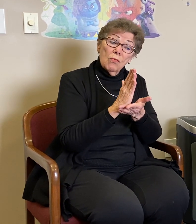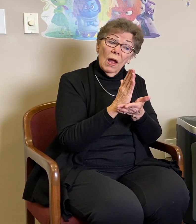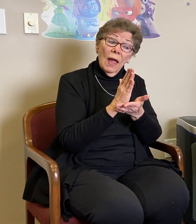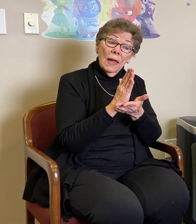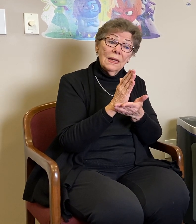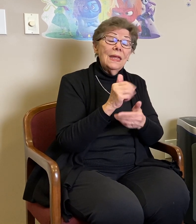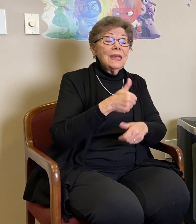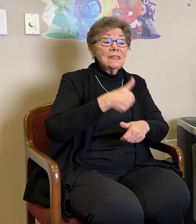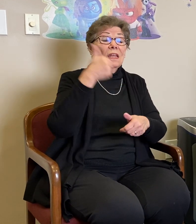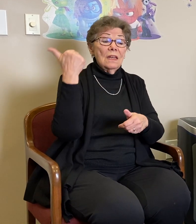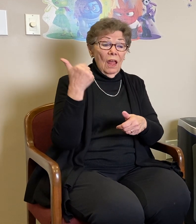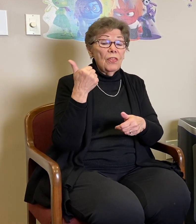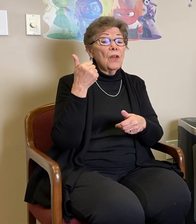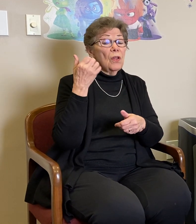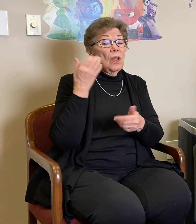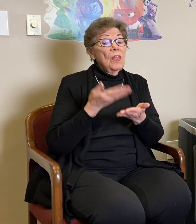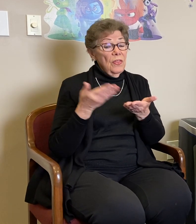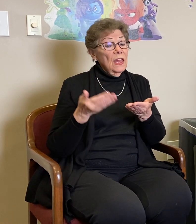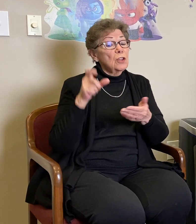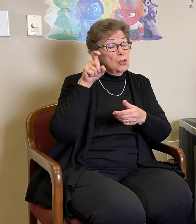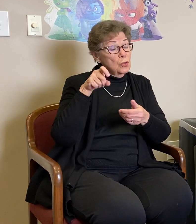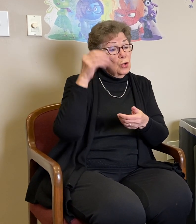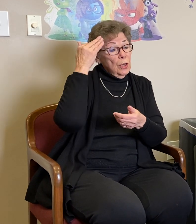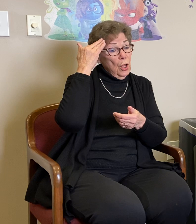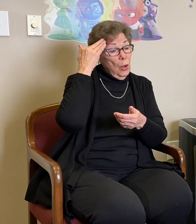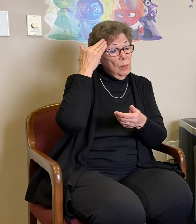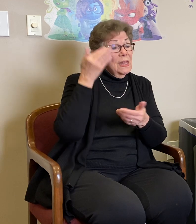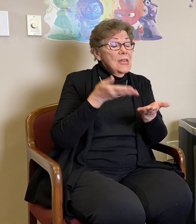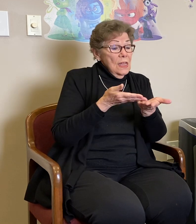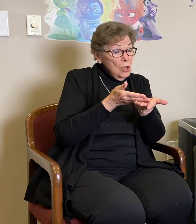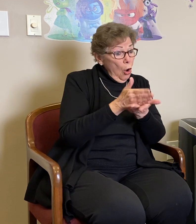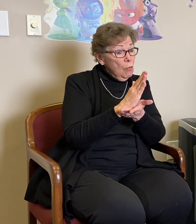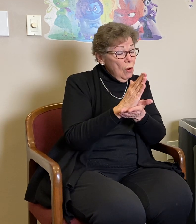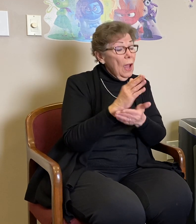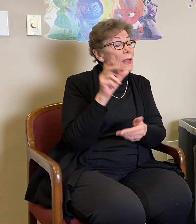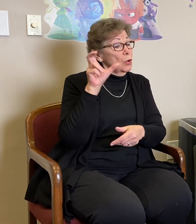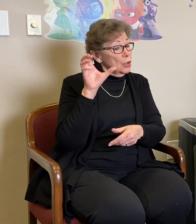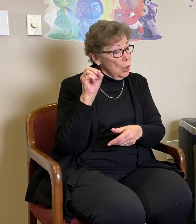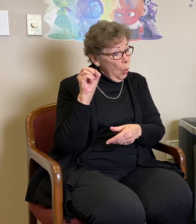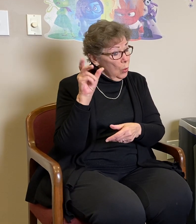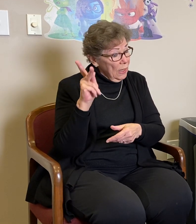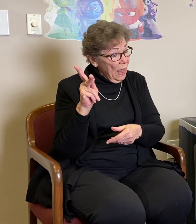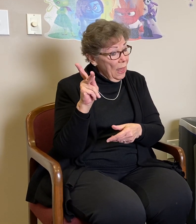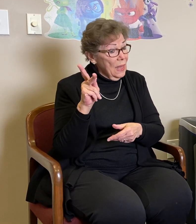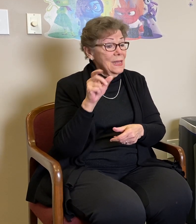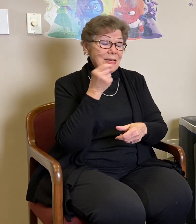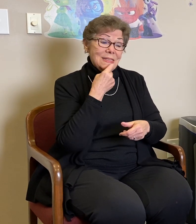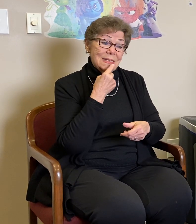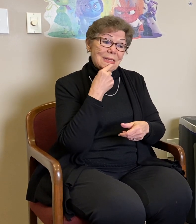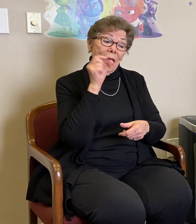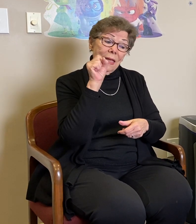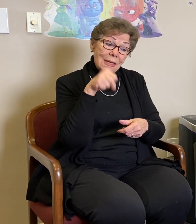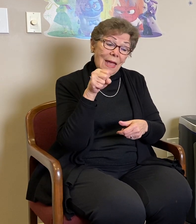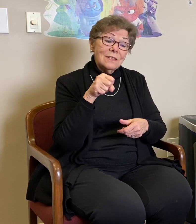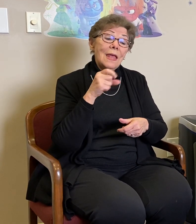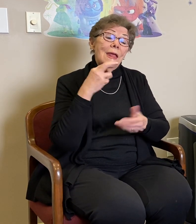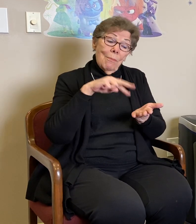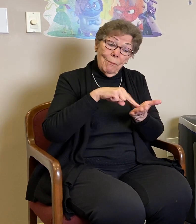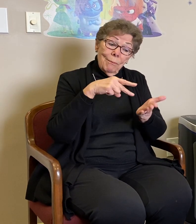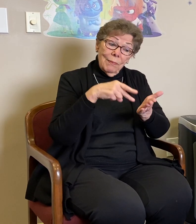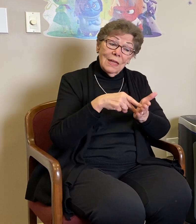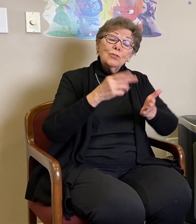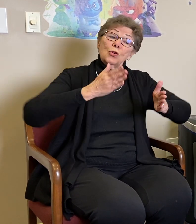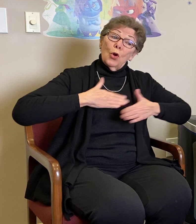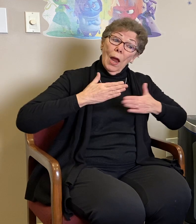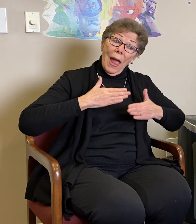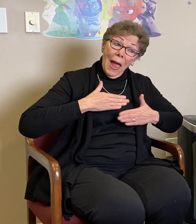you to know. Consent means you have said yes and you are happily agreed to the